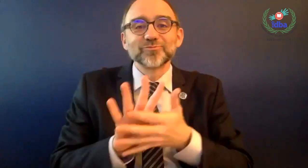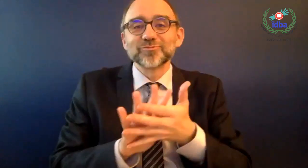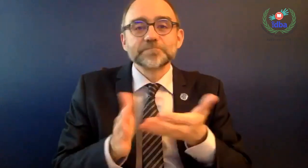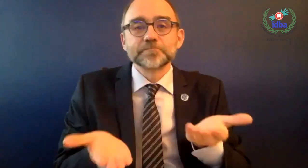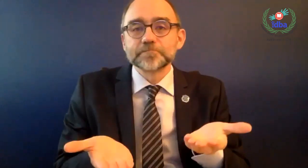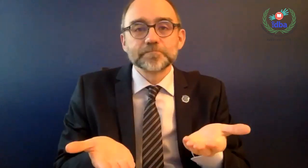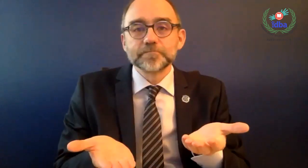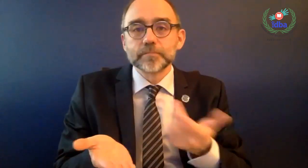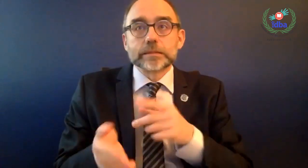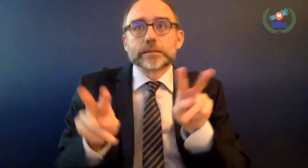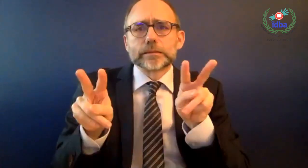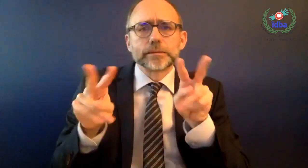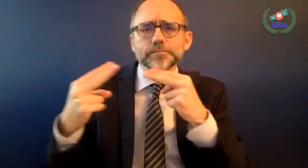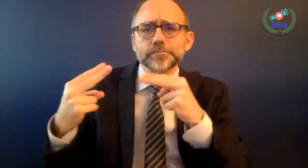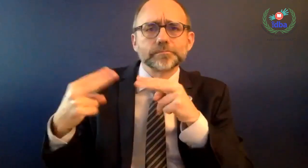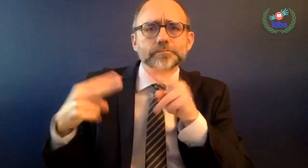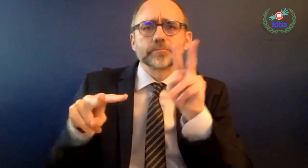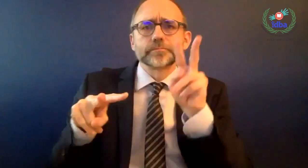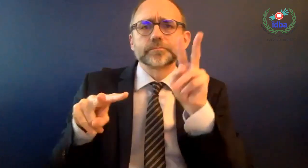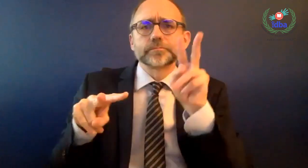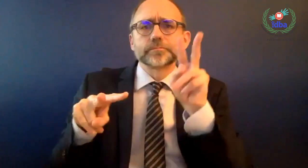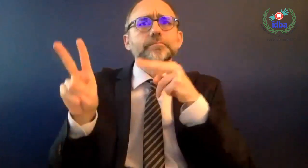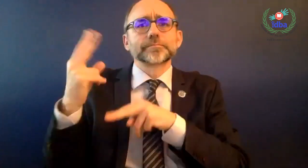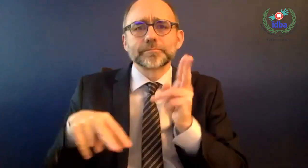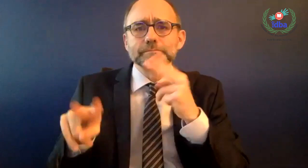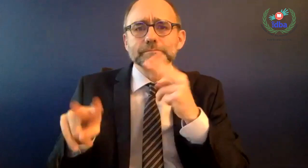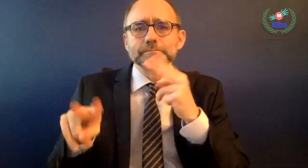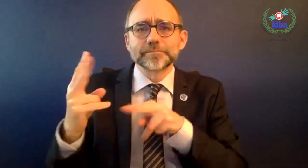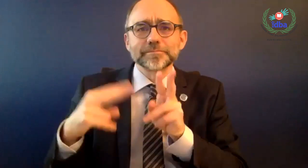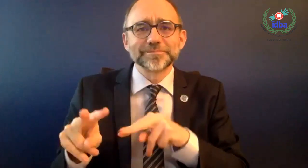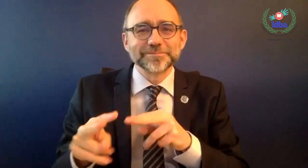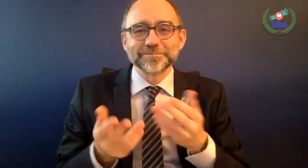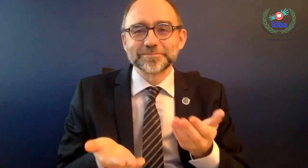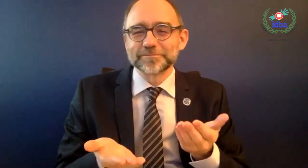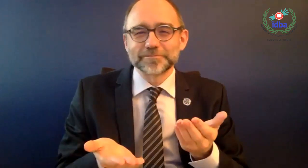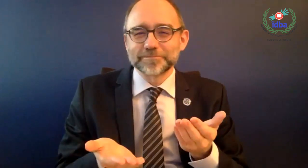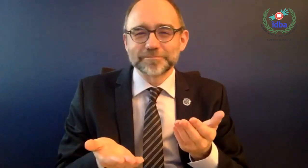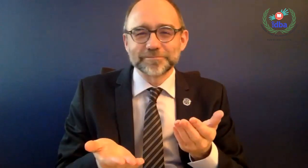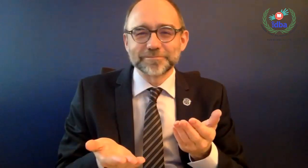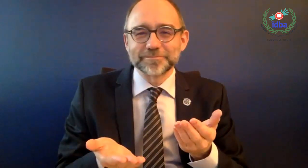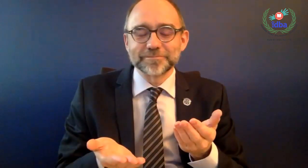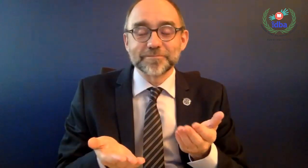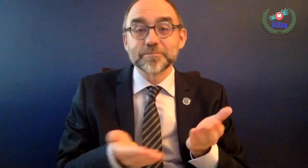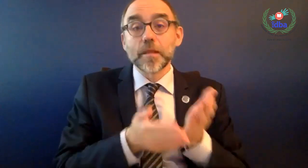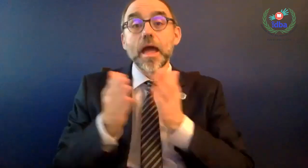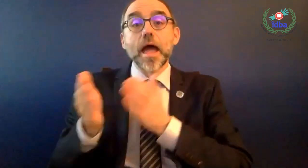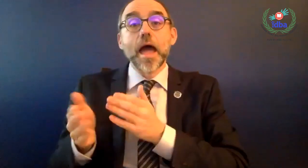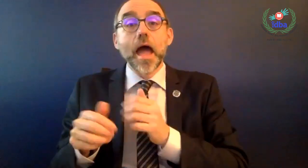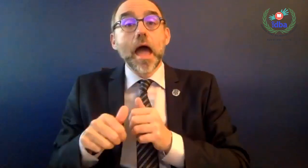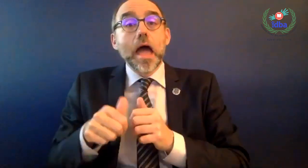them, and also the teachers do not sign with them, and the students are just looking here and there because